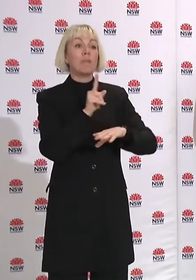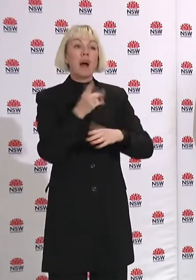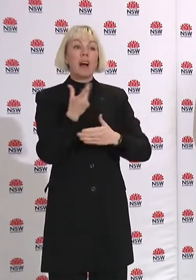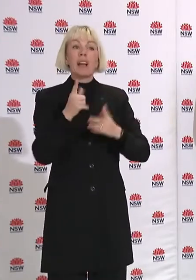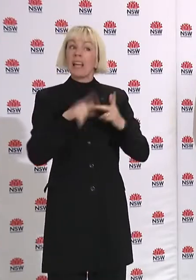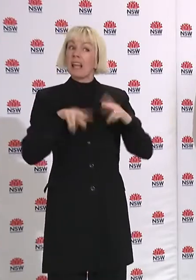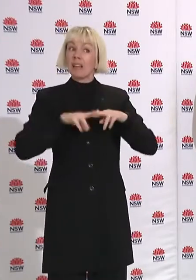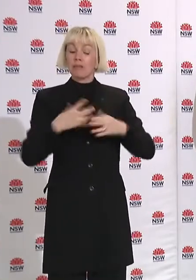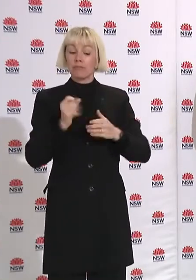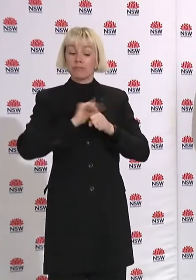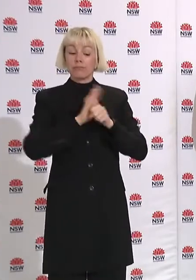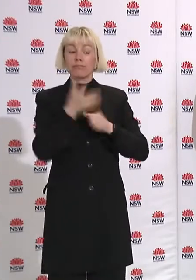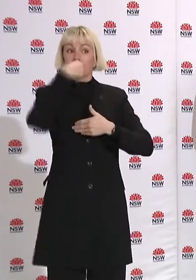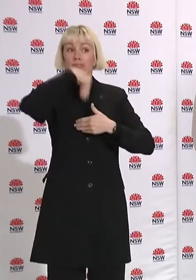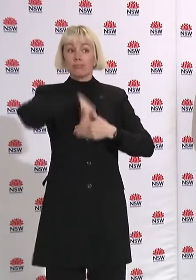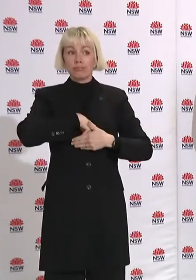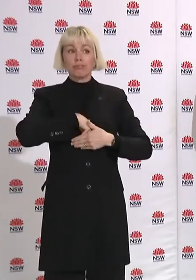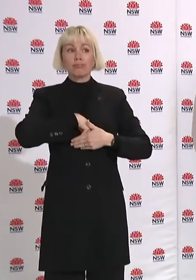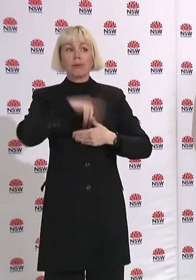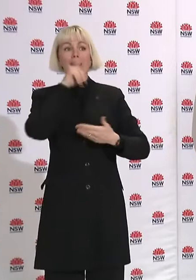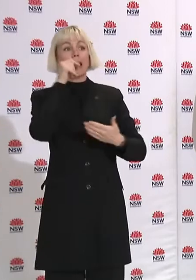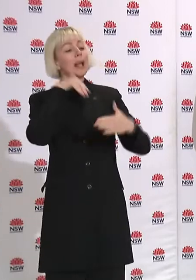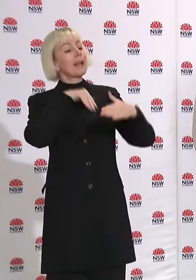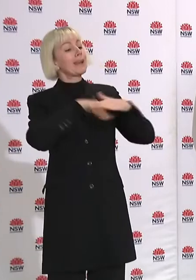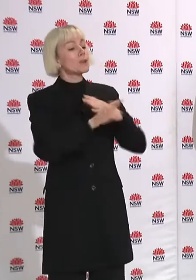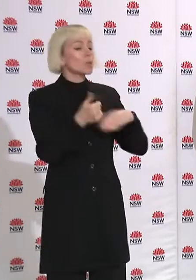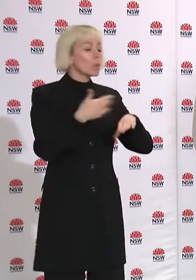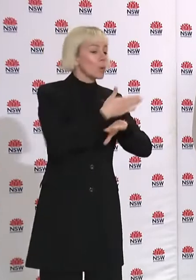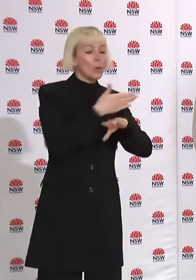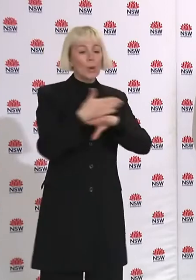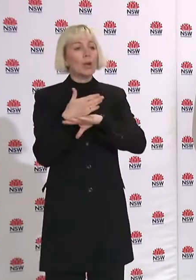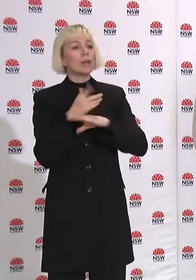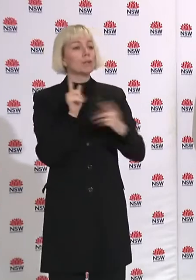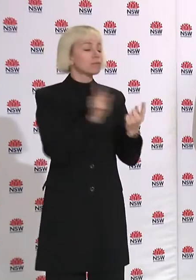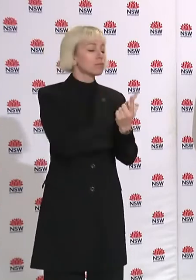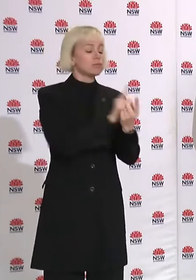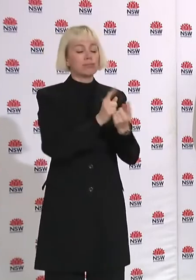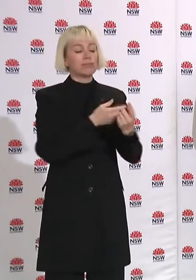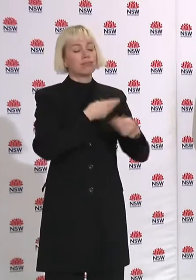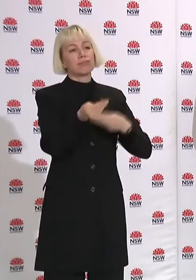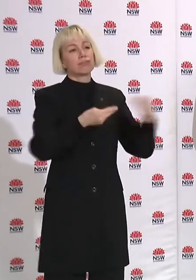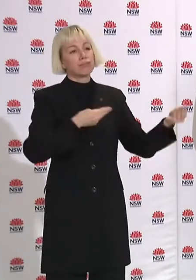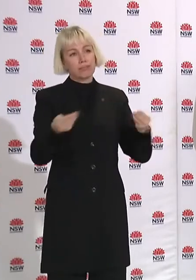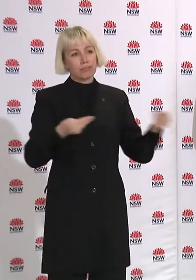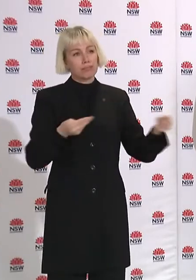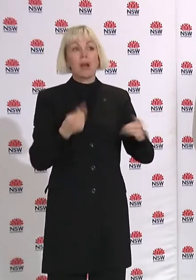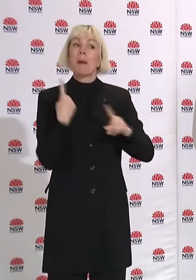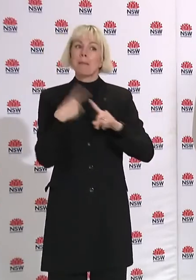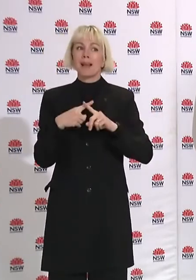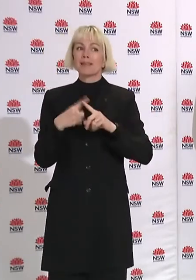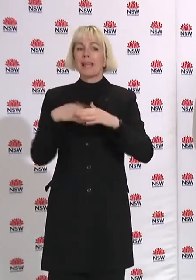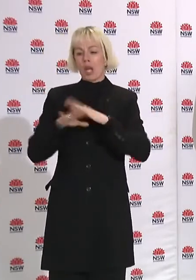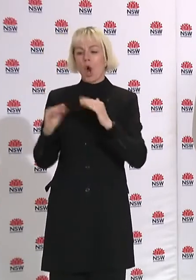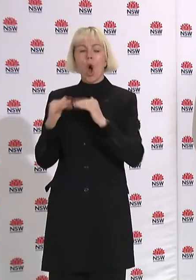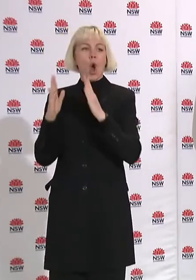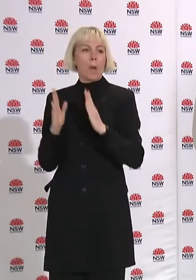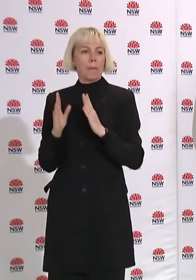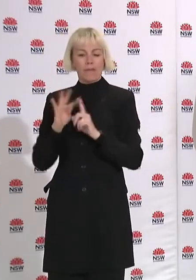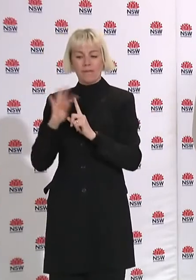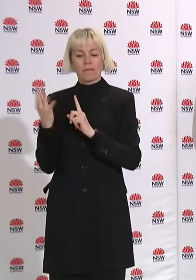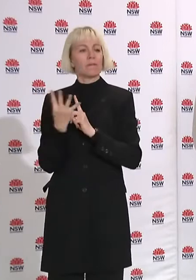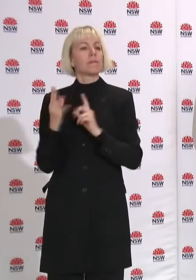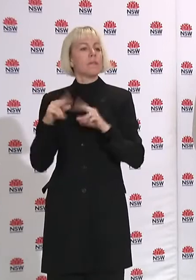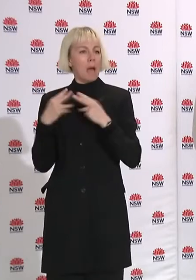clearly, if you have multi-generations in the one household, that has a different impact. But I just want to say to the people of southwestern Sydney and